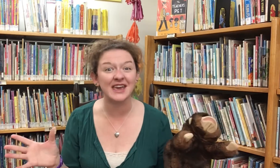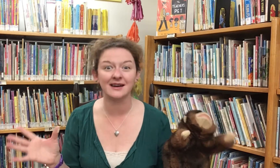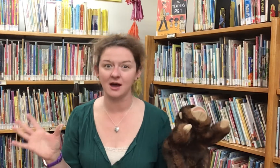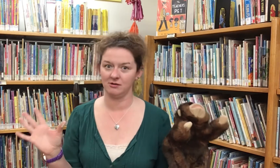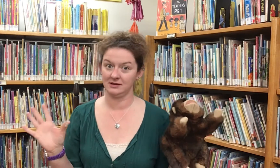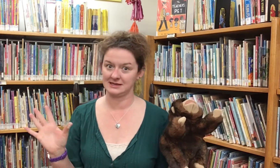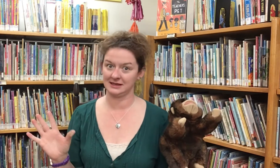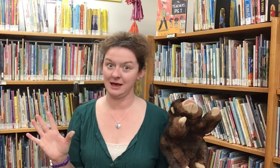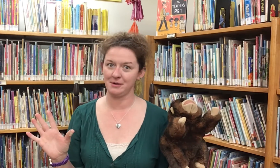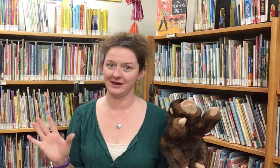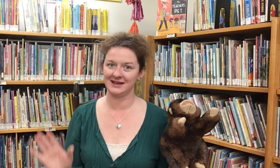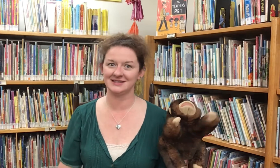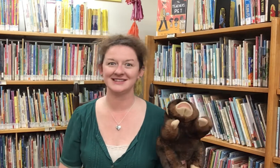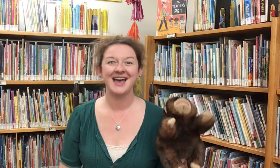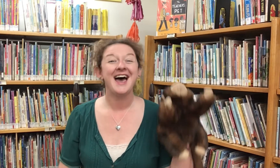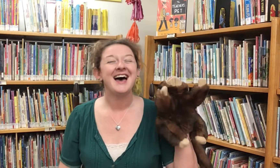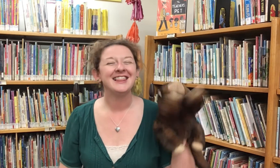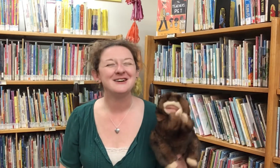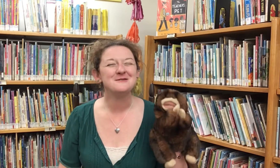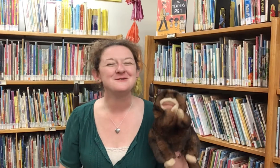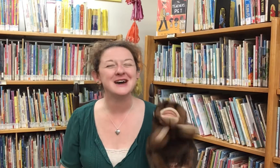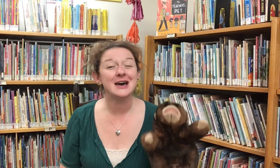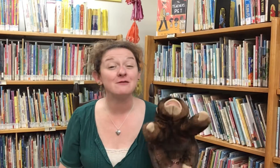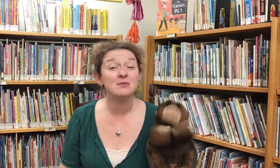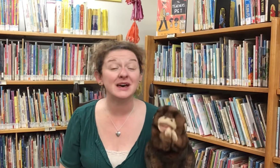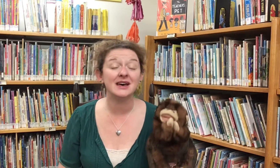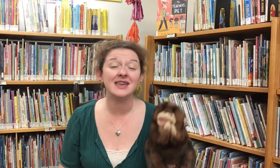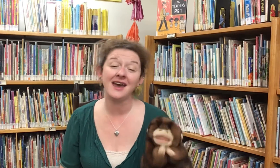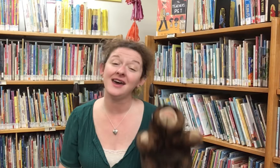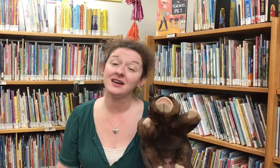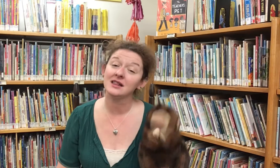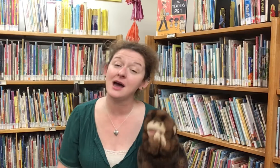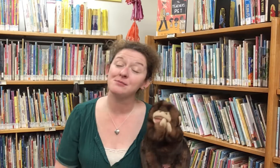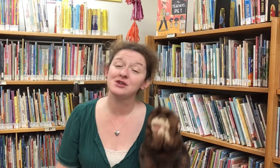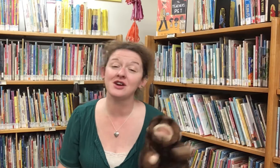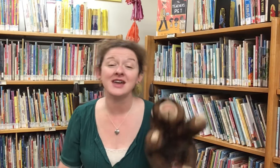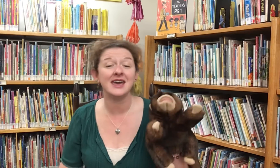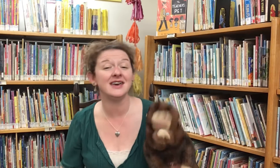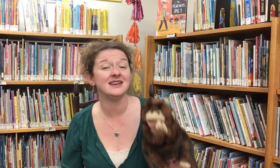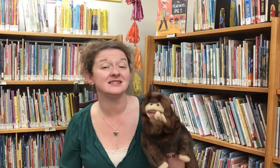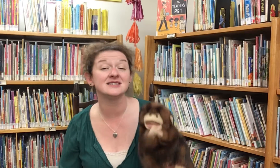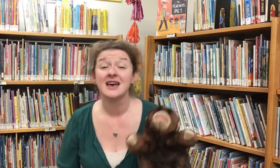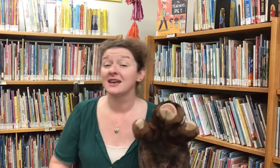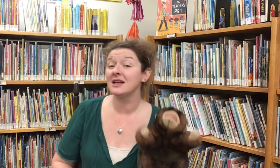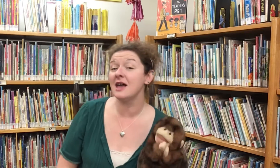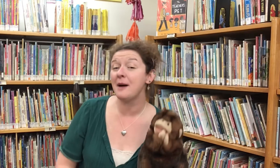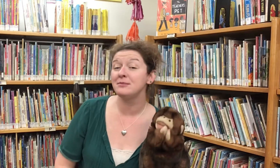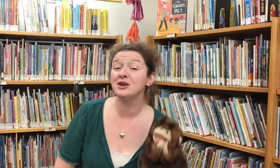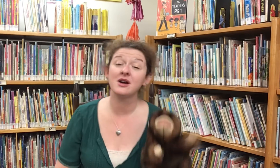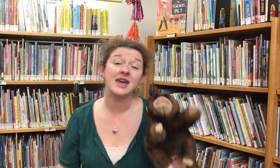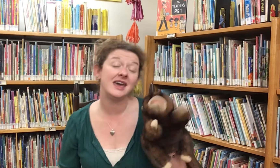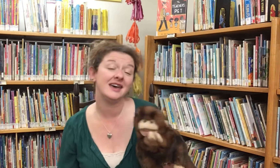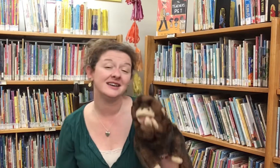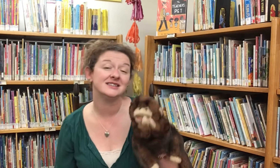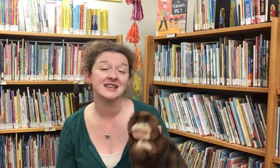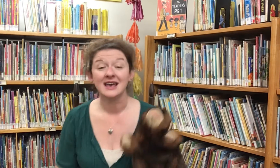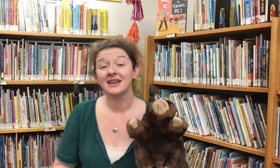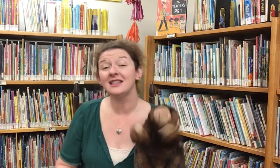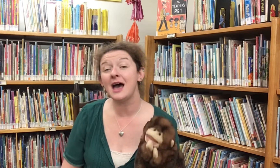Now, let's clap our hands. Hello, everybody, and clap your hands. Clap your hands. Clap